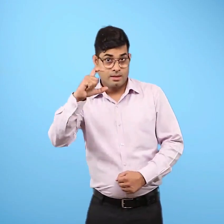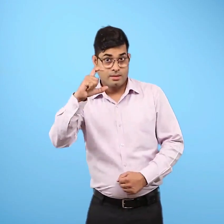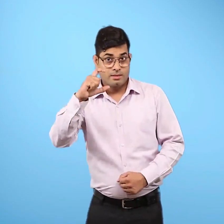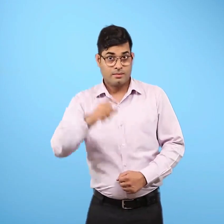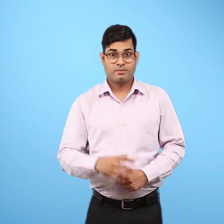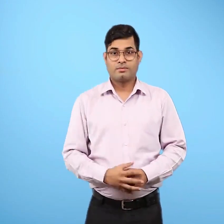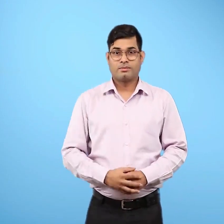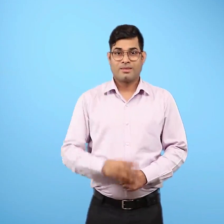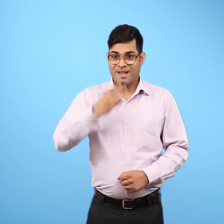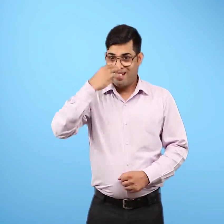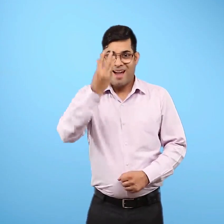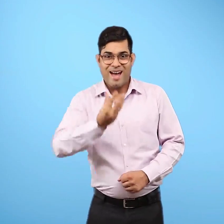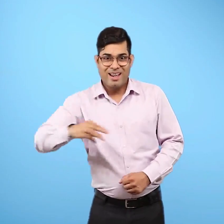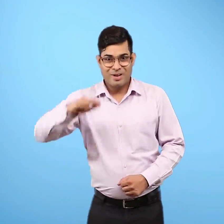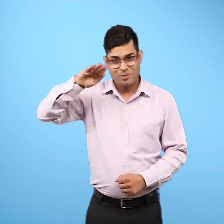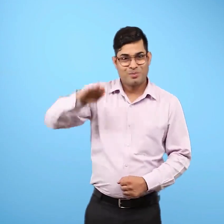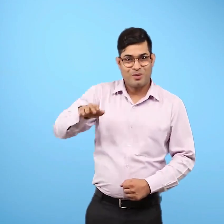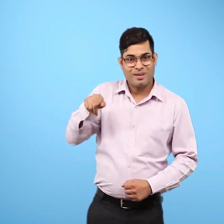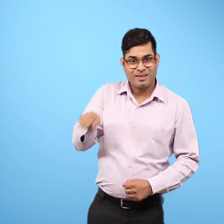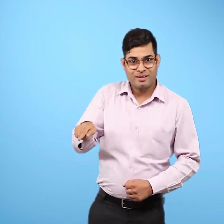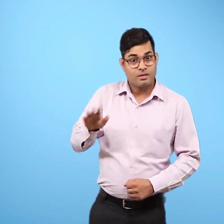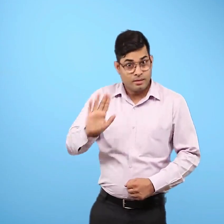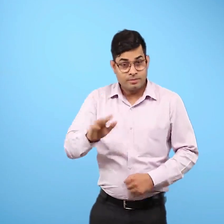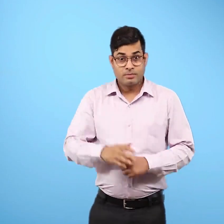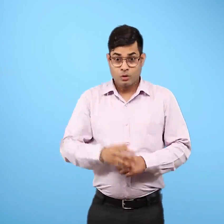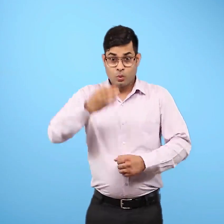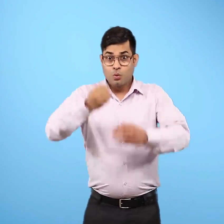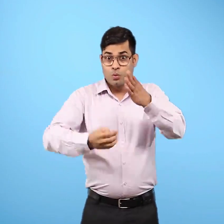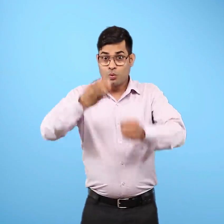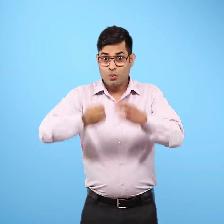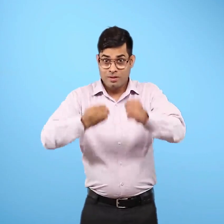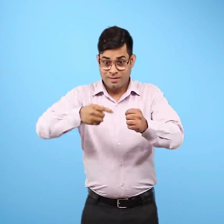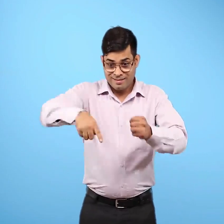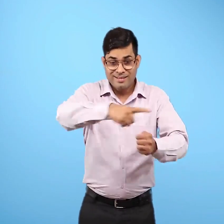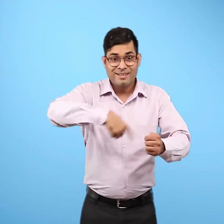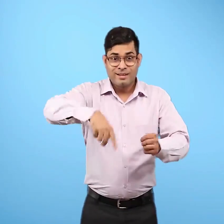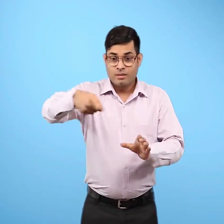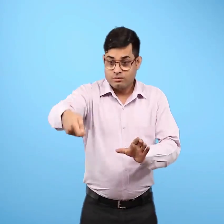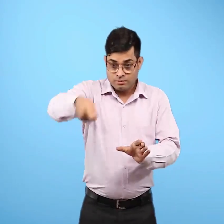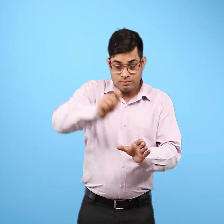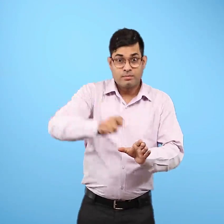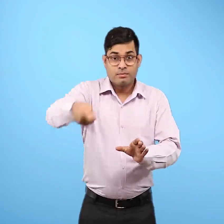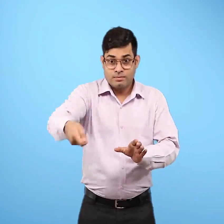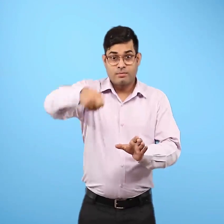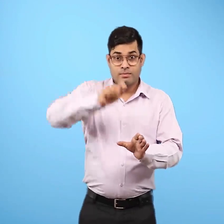C. A baby elephant drinks around 12 liters of milk every day.